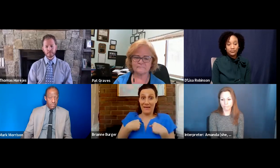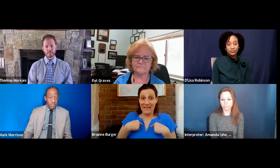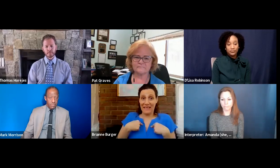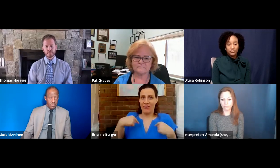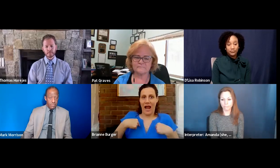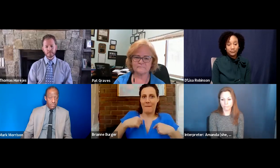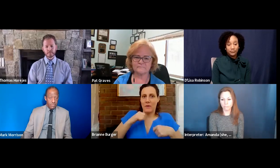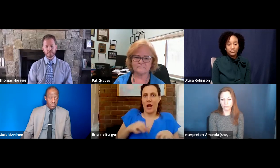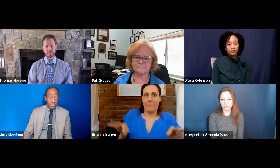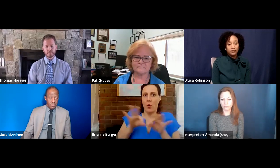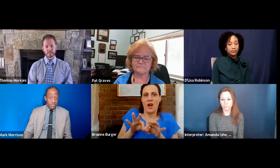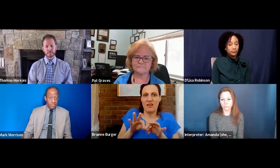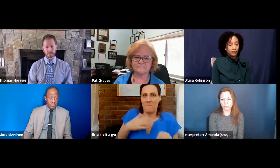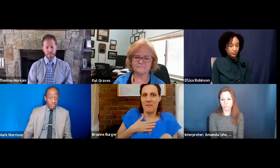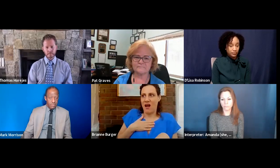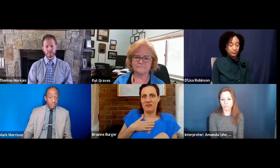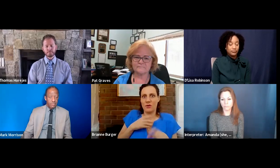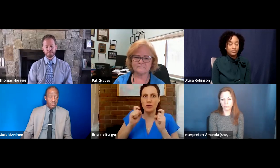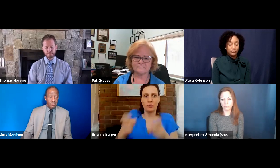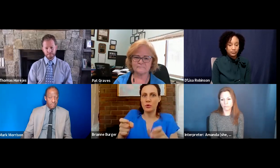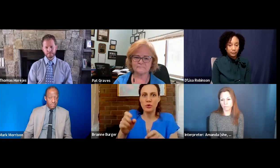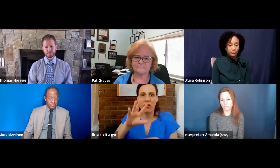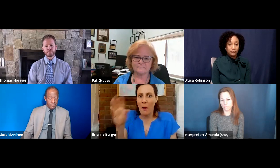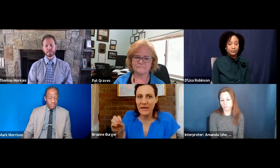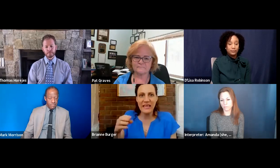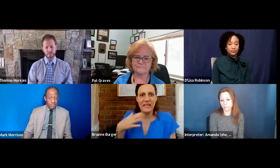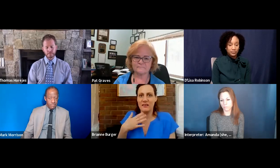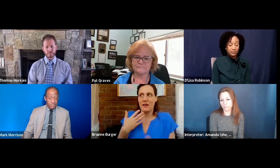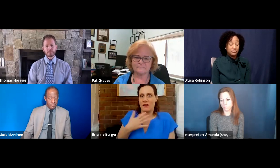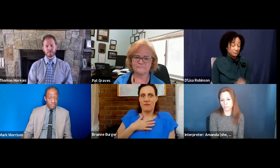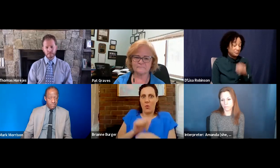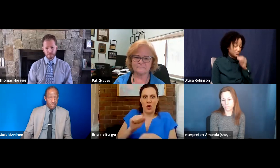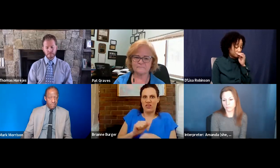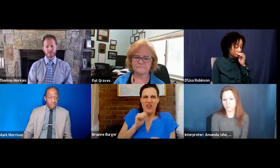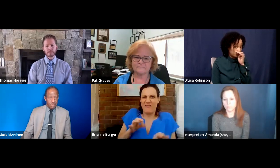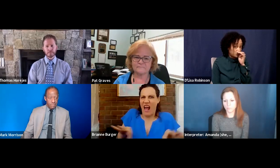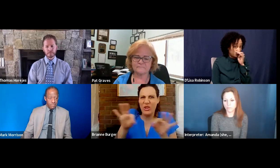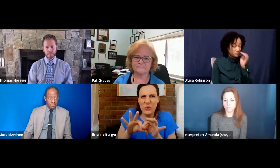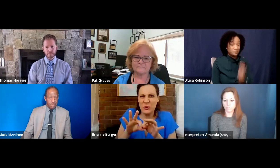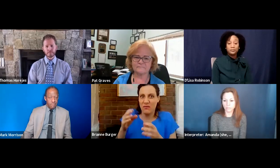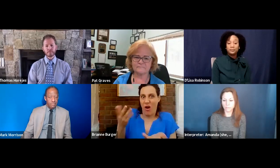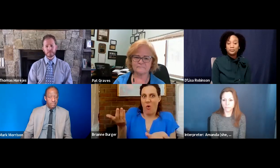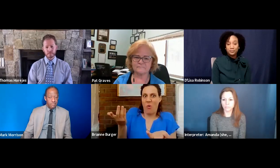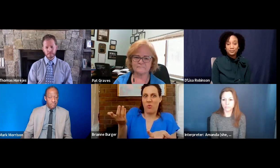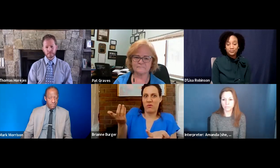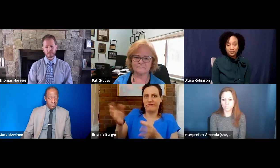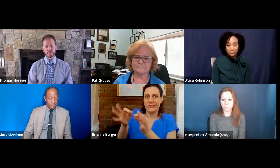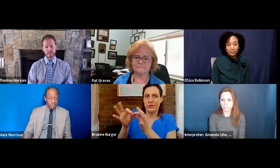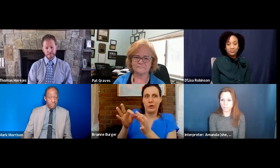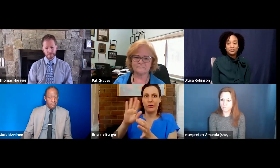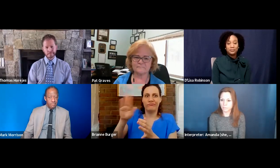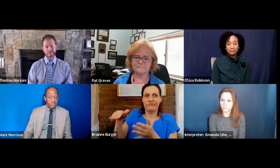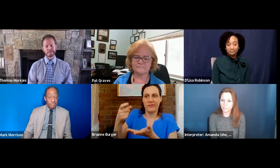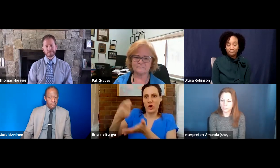the meeting. What they're conveying to me is that I am not important, that my contributions are not valuable to the company, and that my work is